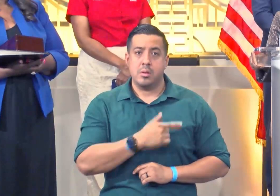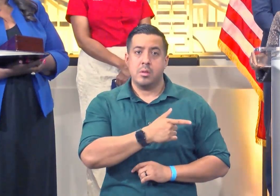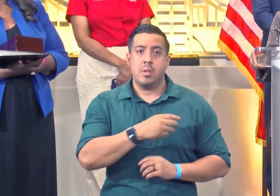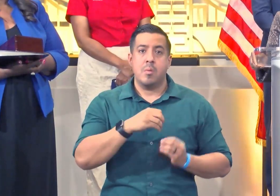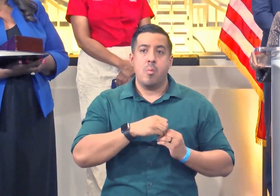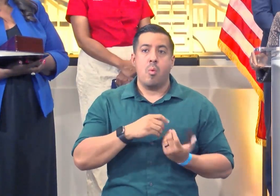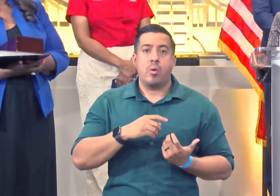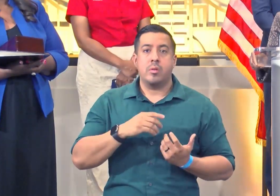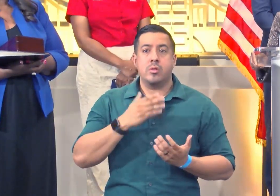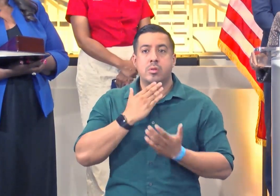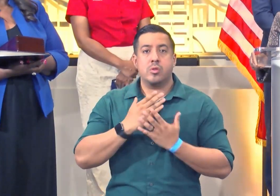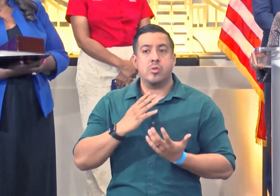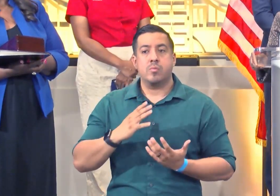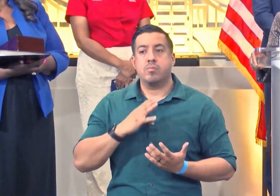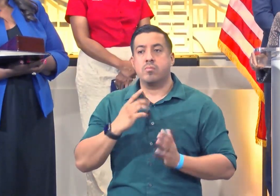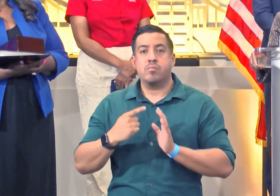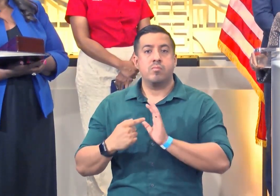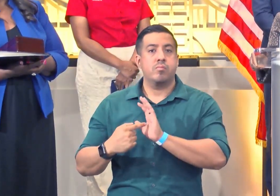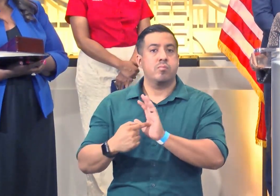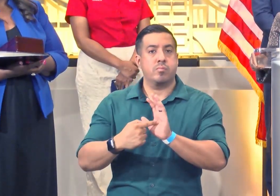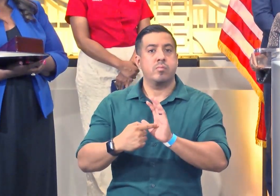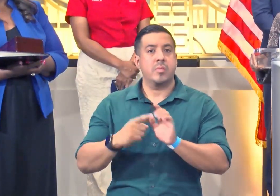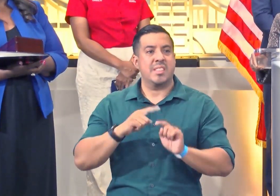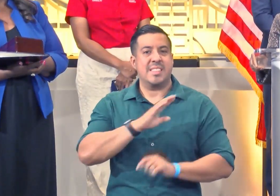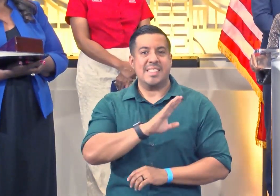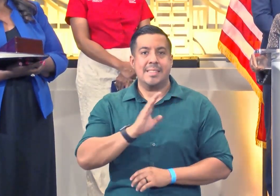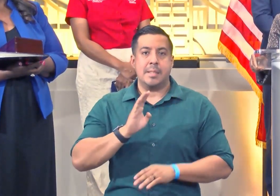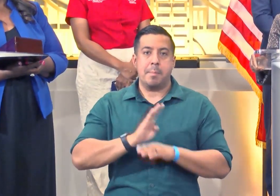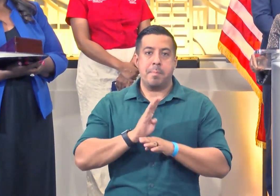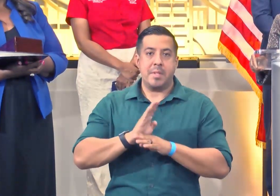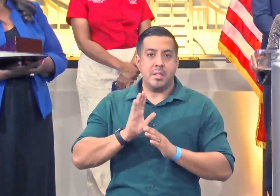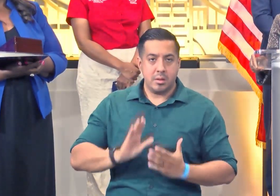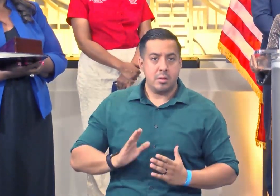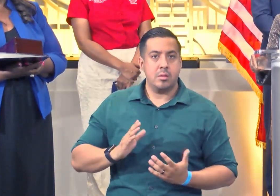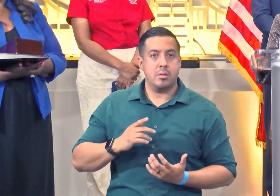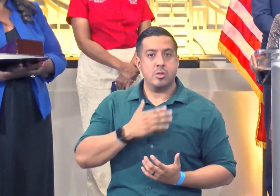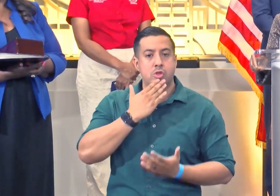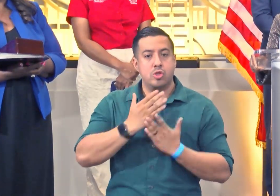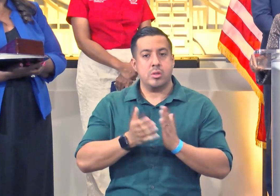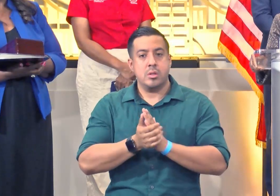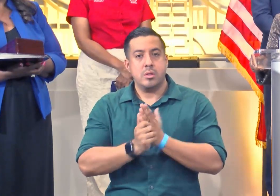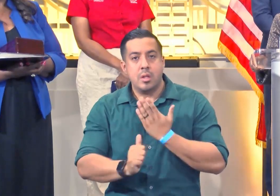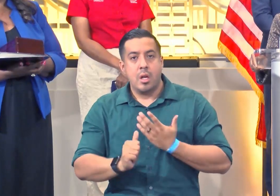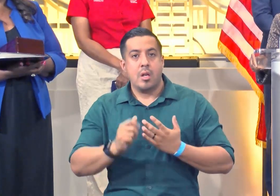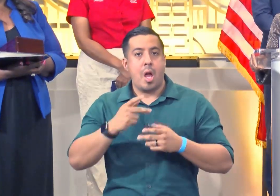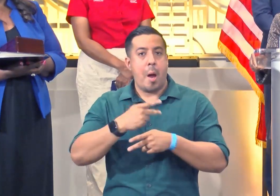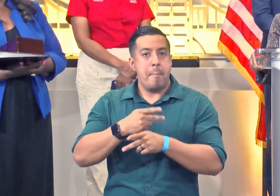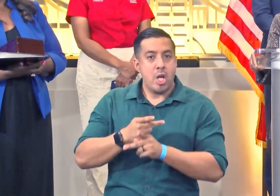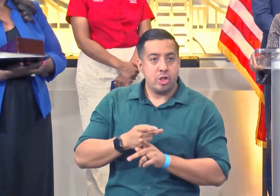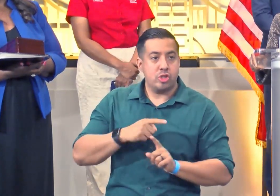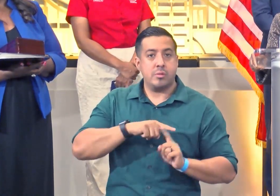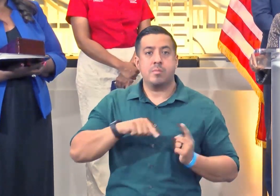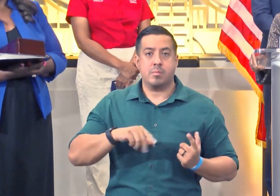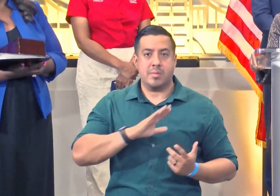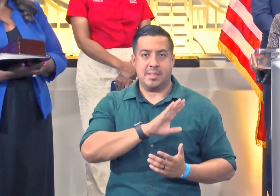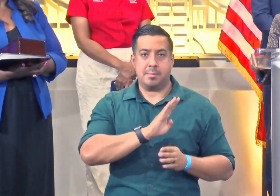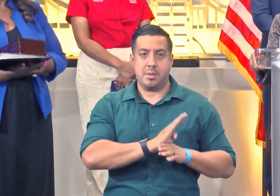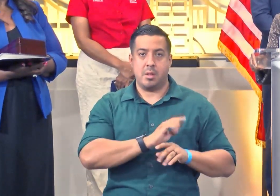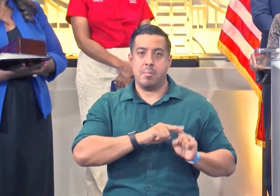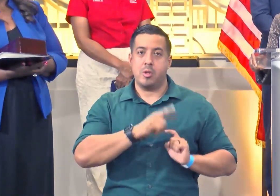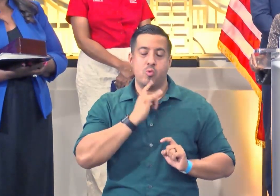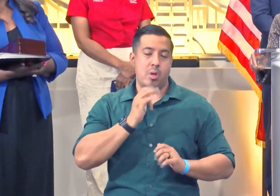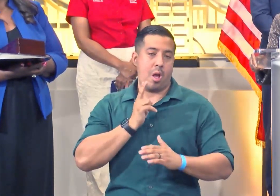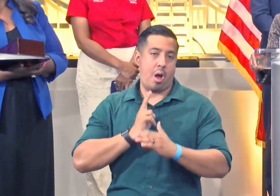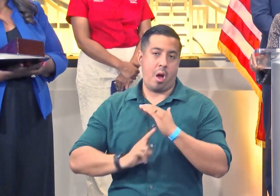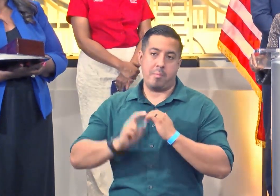outward demeanor. That is his business. He has a talent in production. That is his business. But he is a